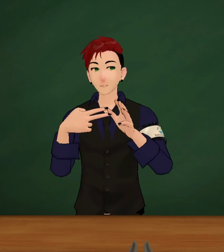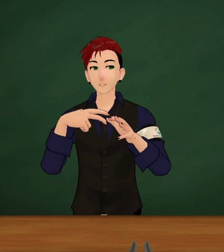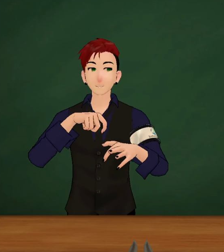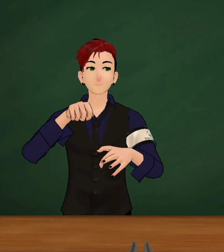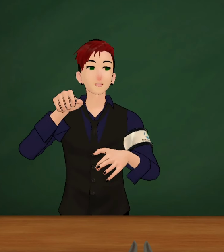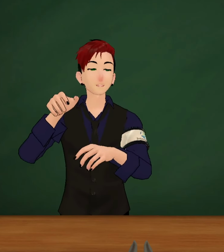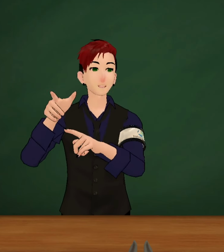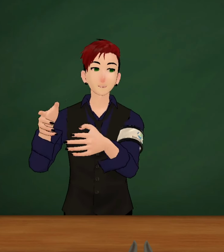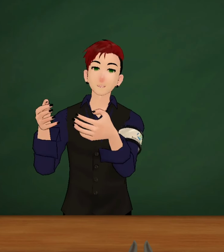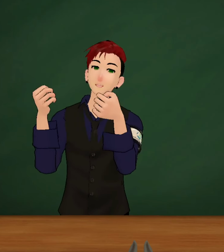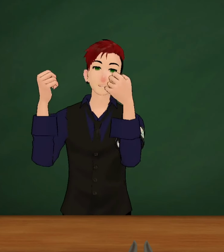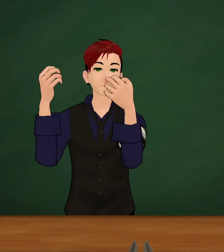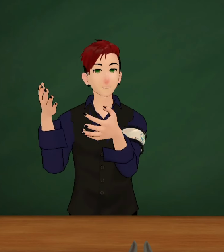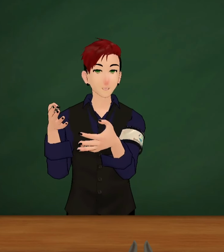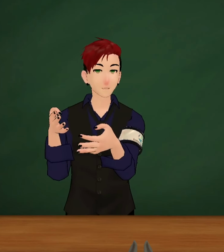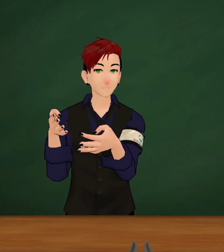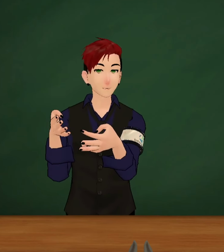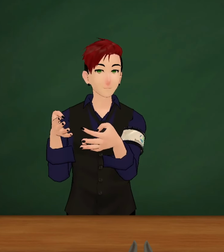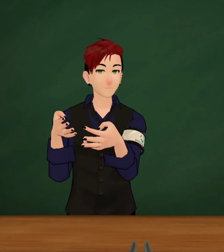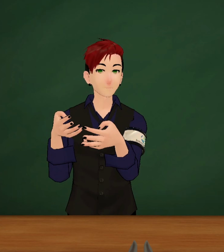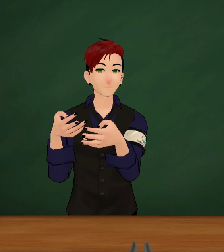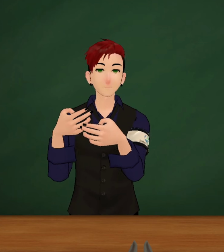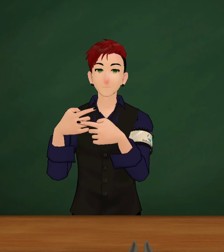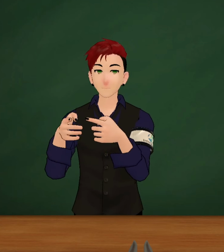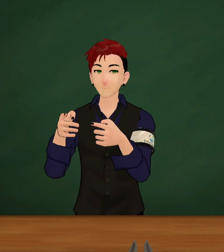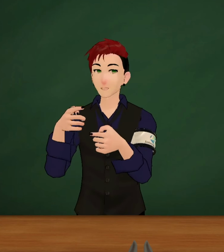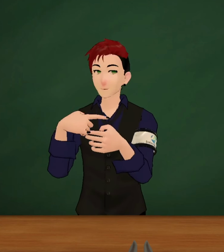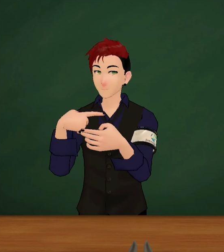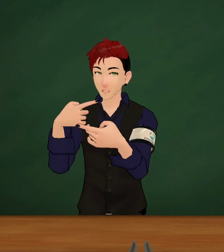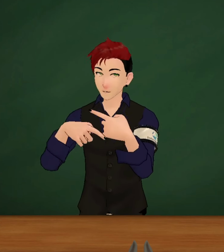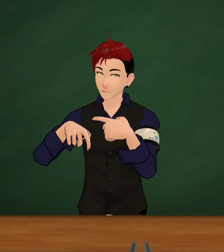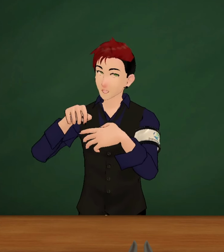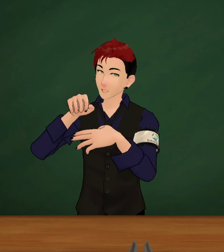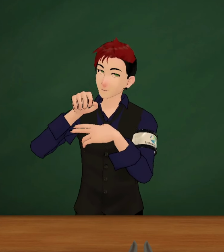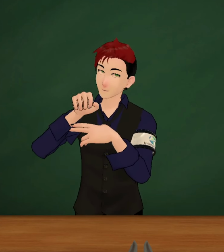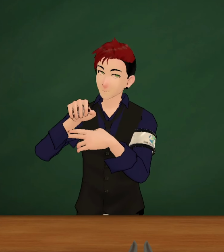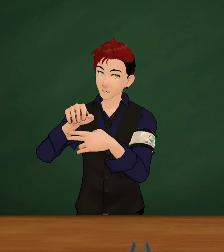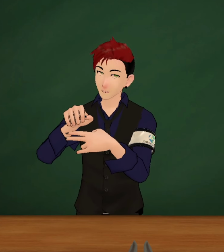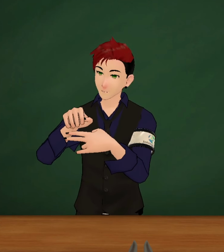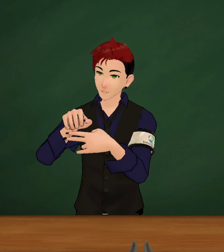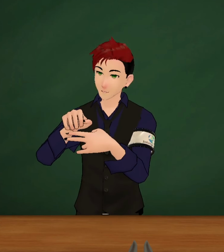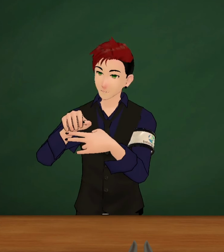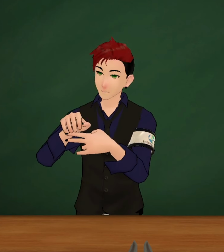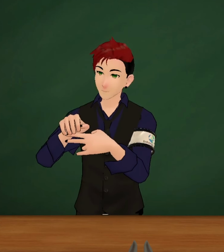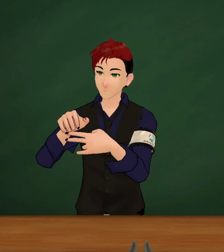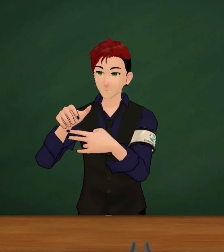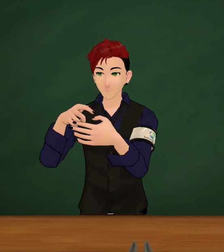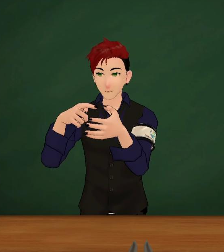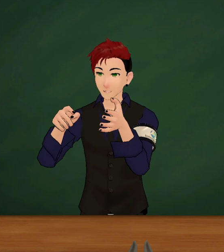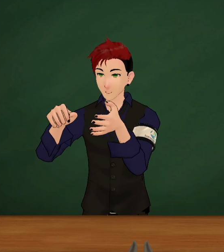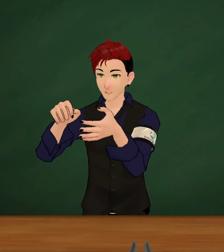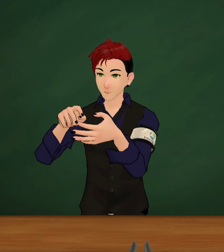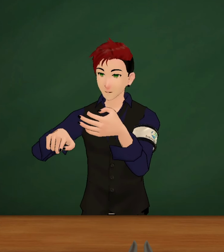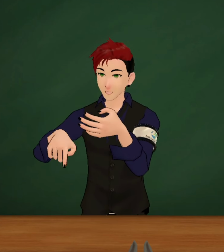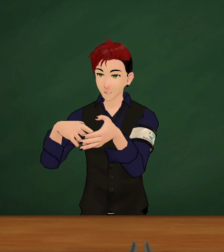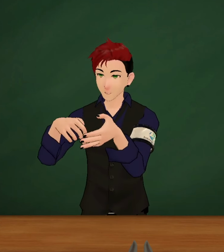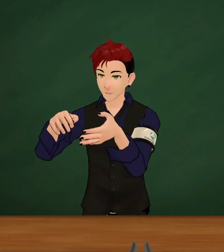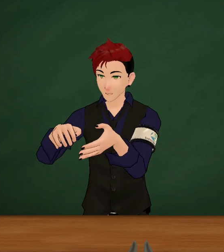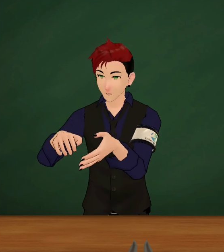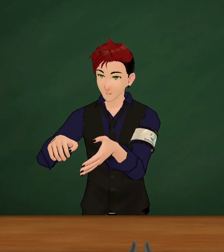means I love that thing so much. But I sign kiss fist, that's what you write whenever you write